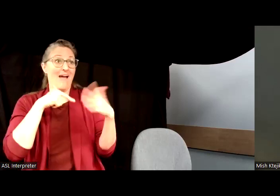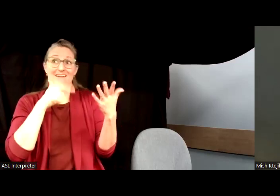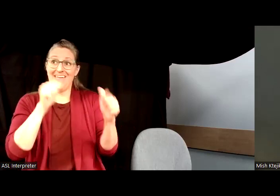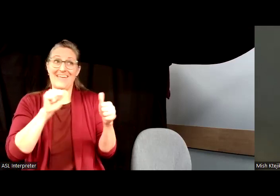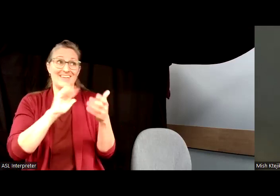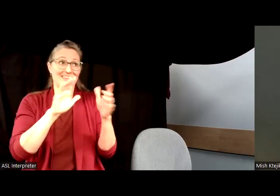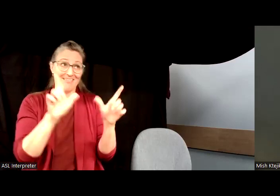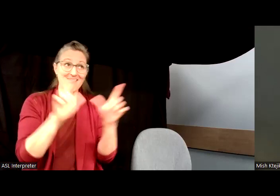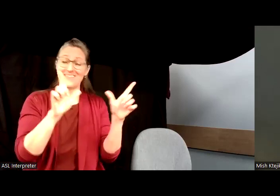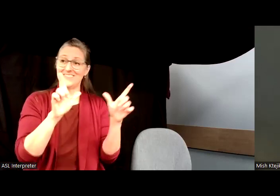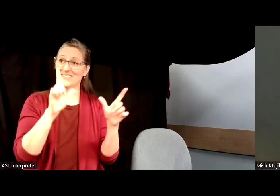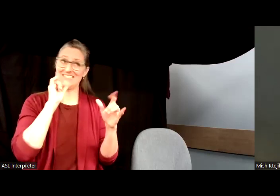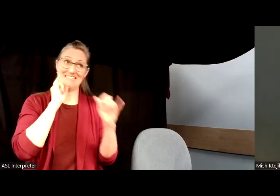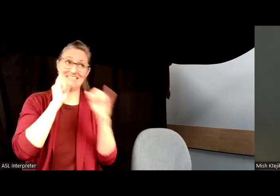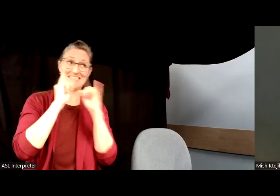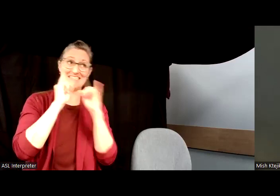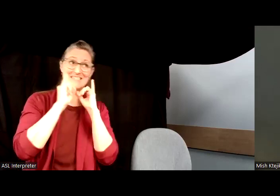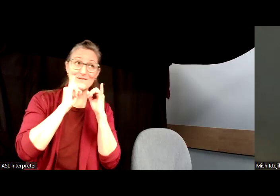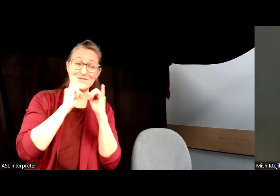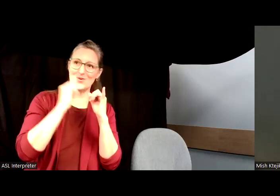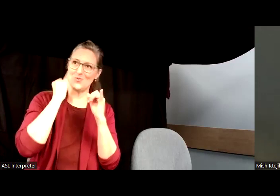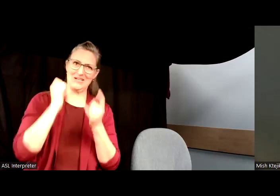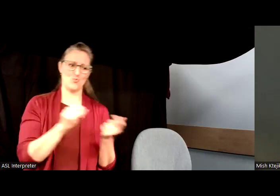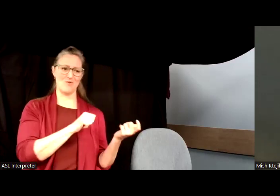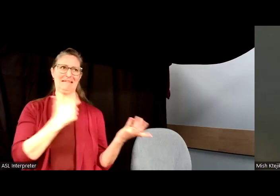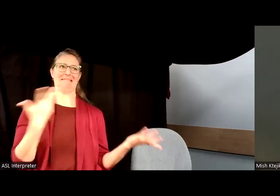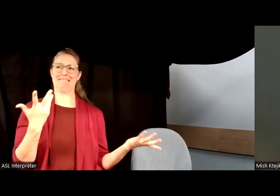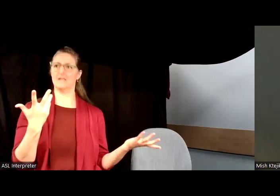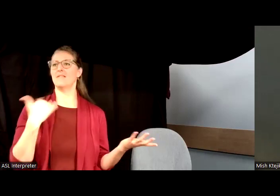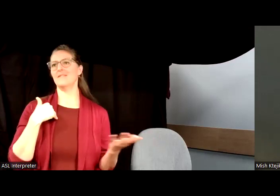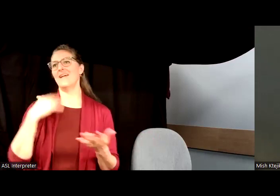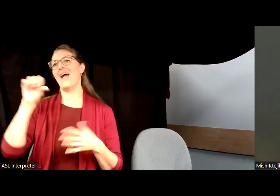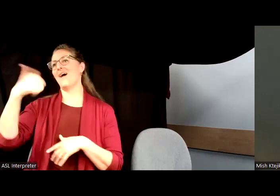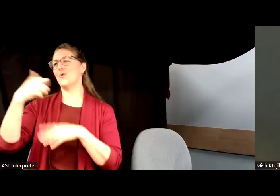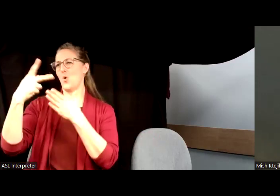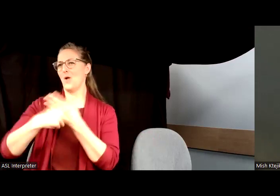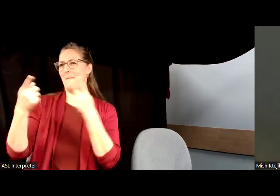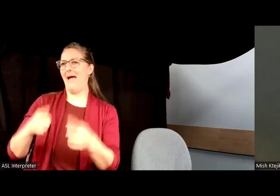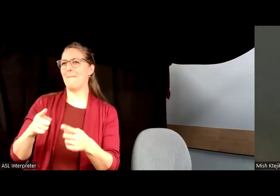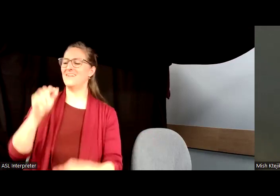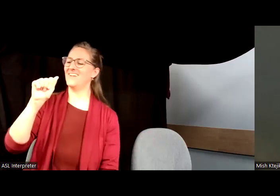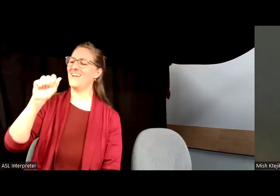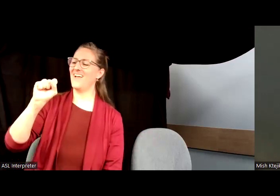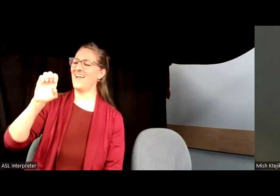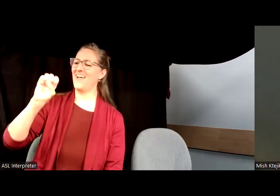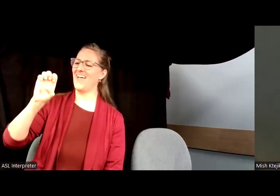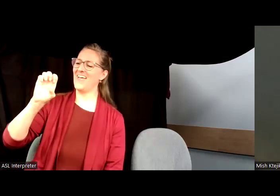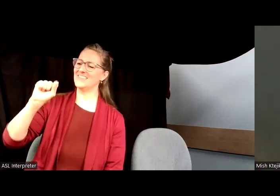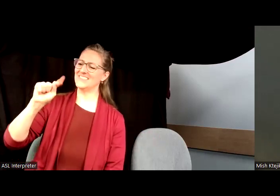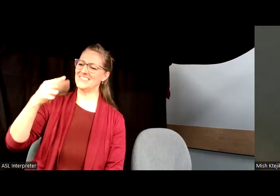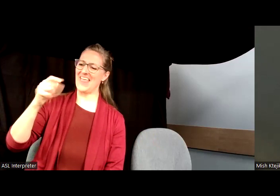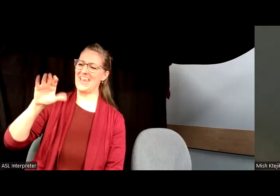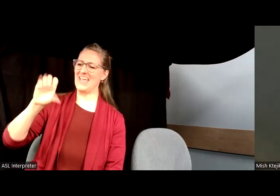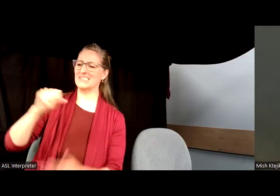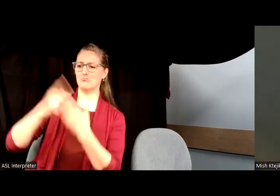so you'd be like, because we've had that where in other programs like aesthetics, we were gonna prohibit something and then everyone's like, no,